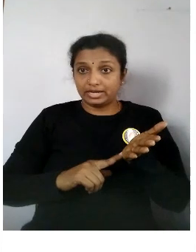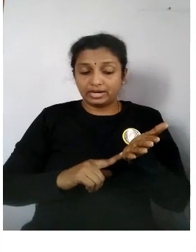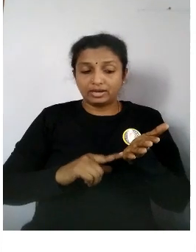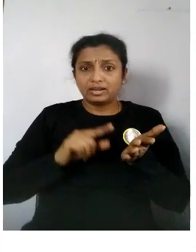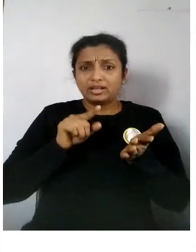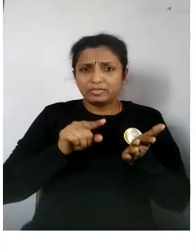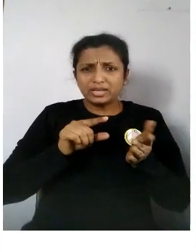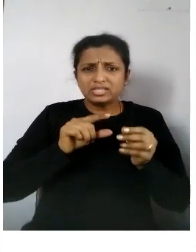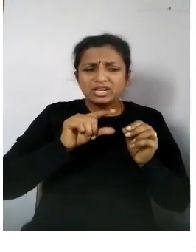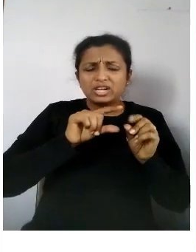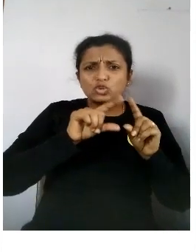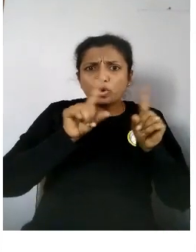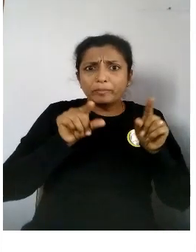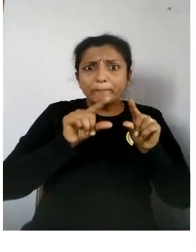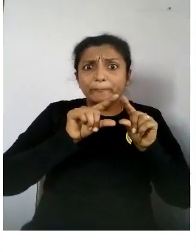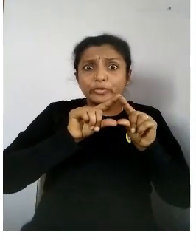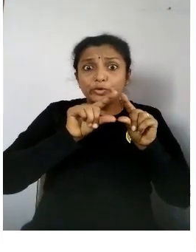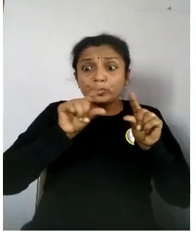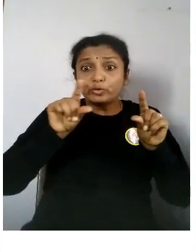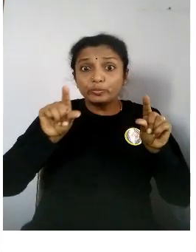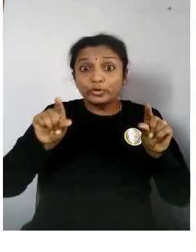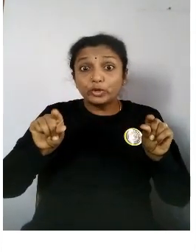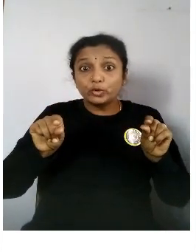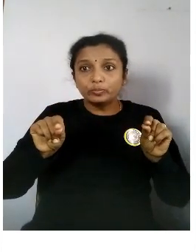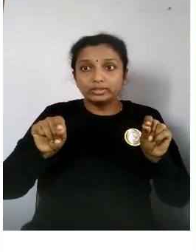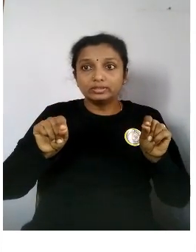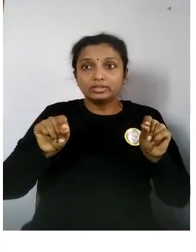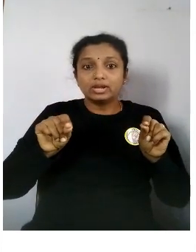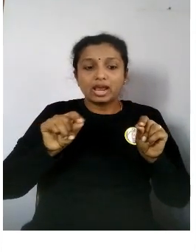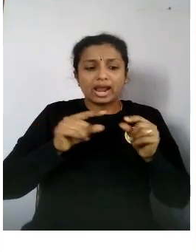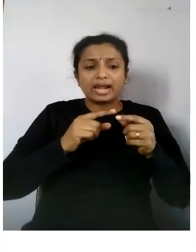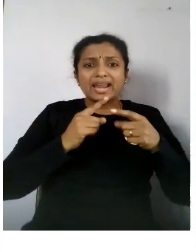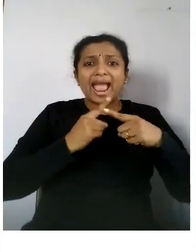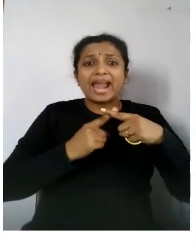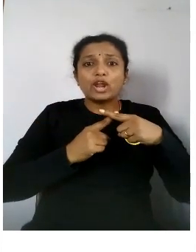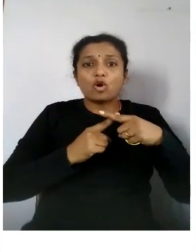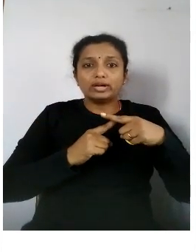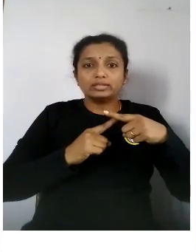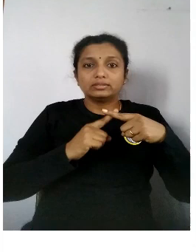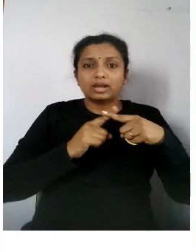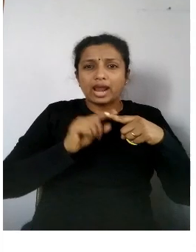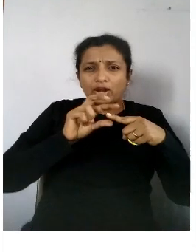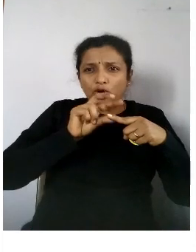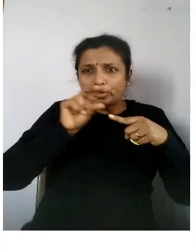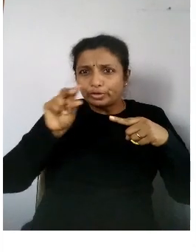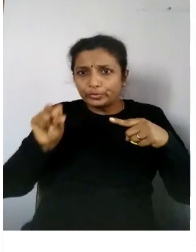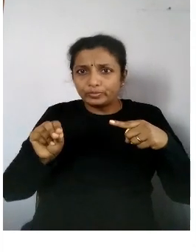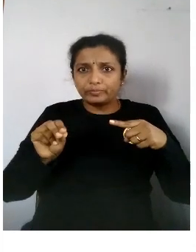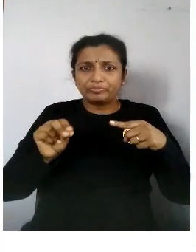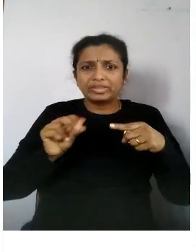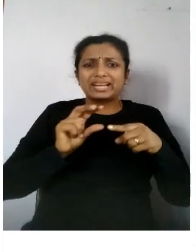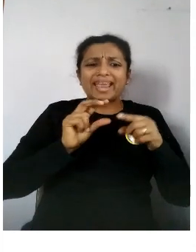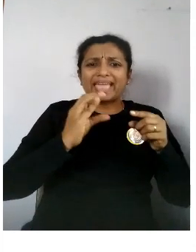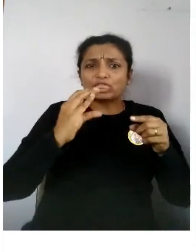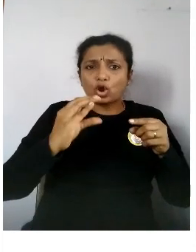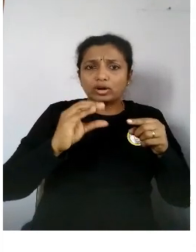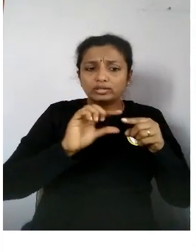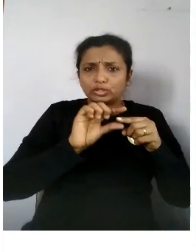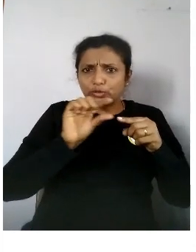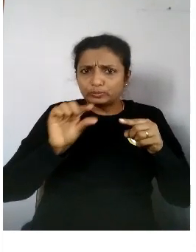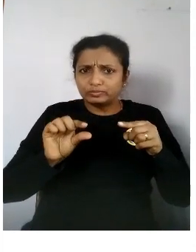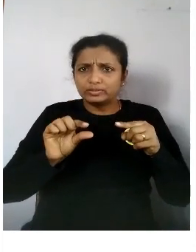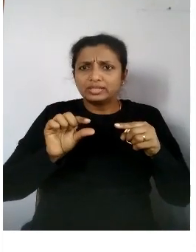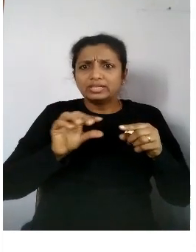CRT, this should be tube and anode tube, then